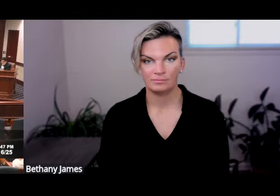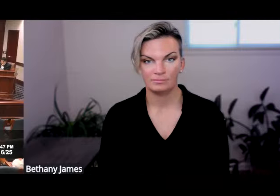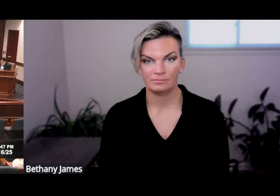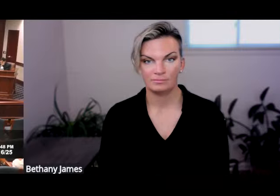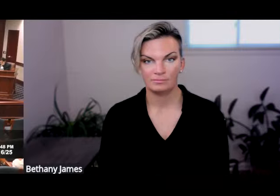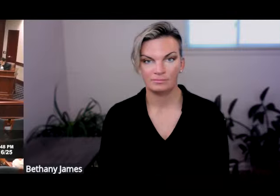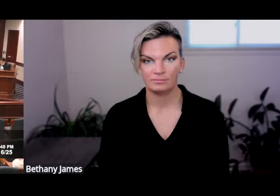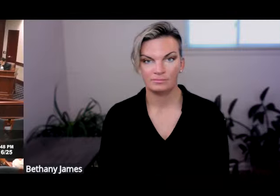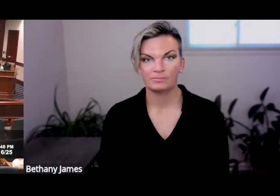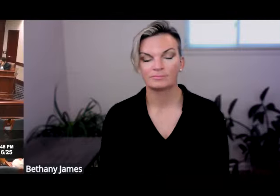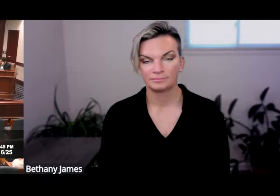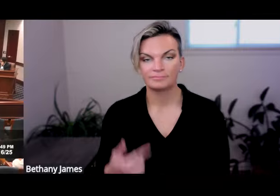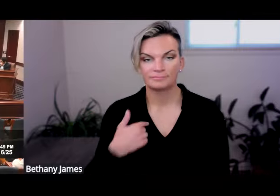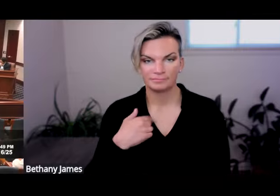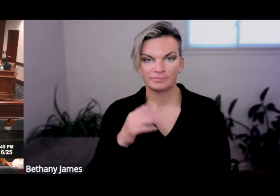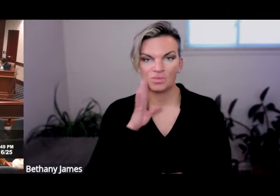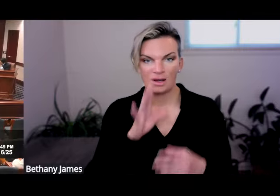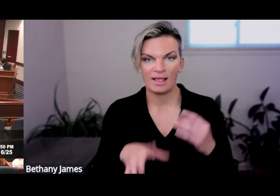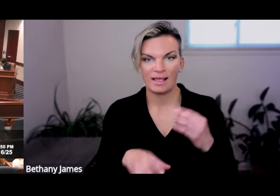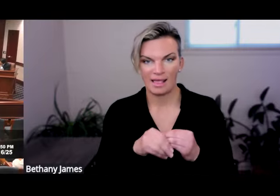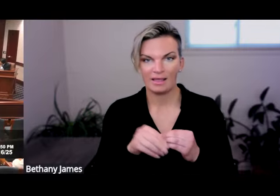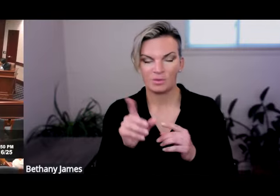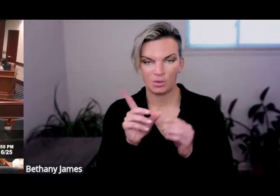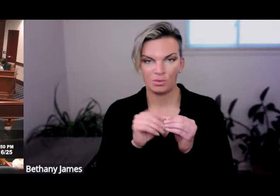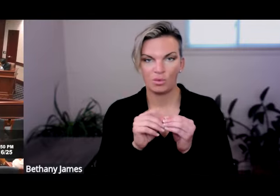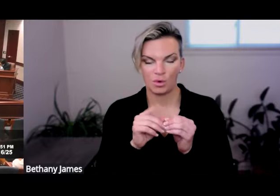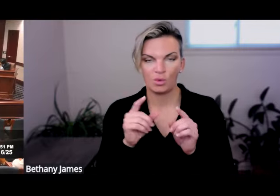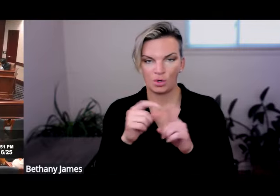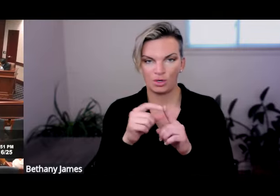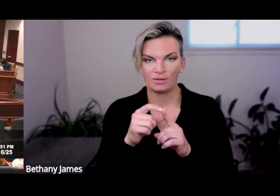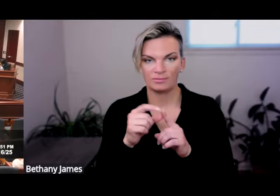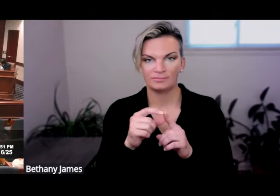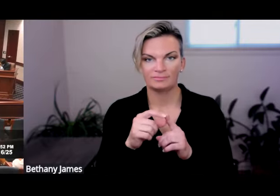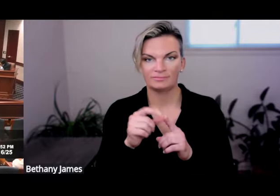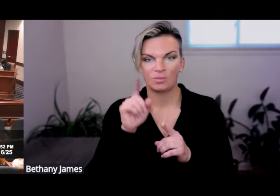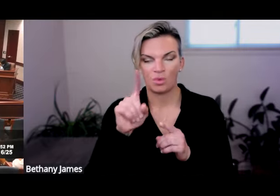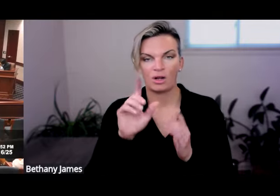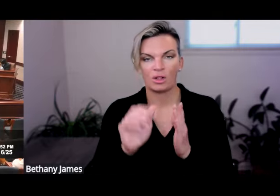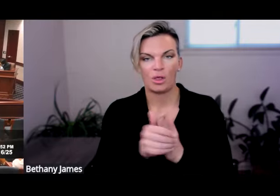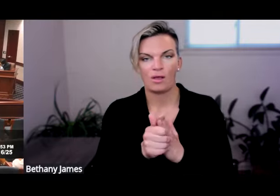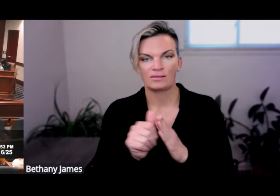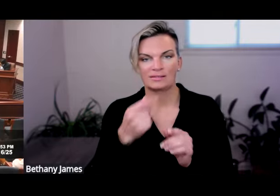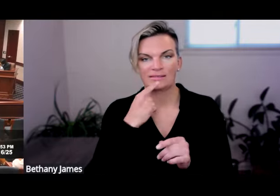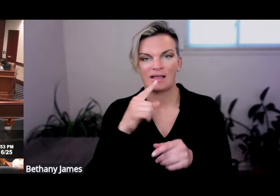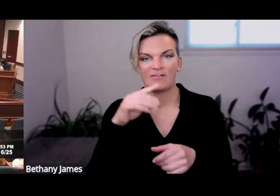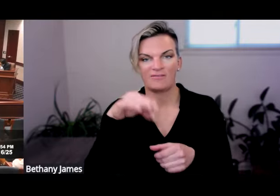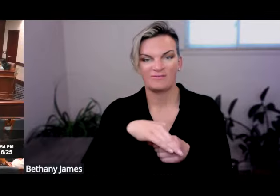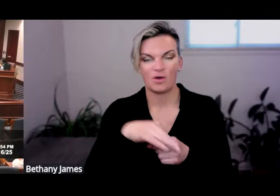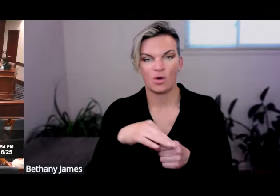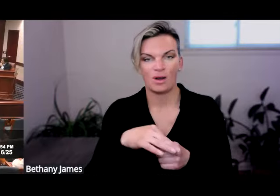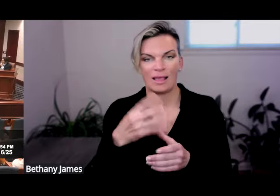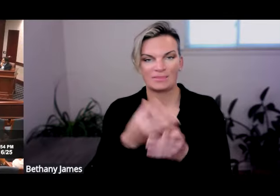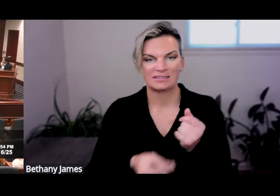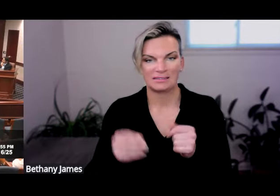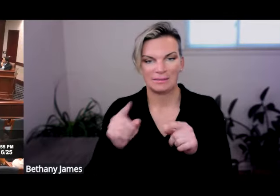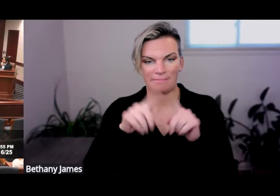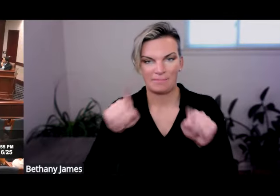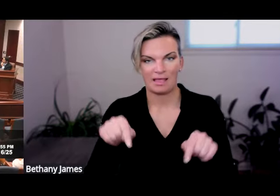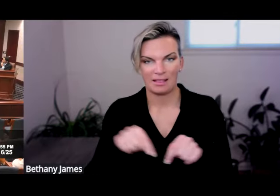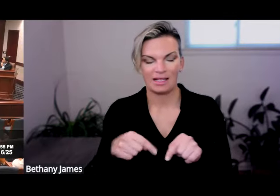I actually would add one more word, only in the one clause where it says to vote absentee ballot, I would add the word "an." So it